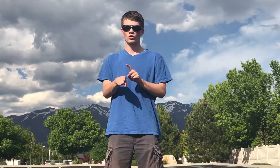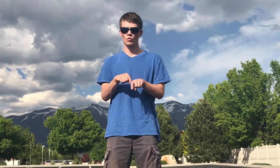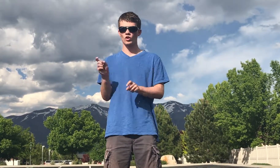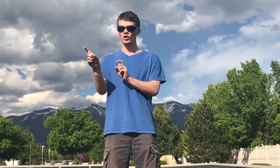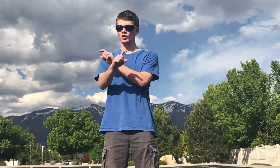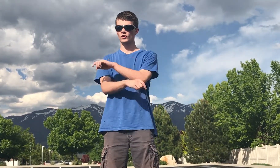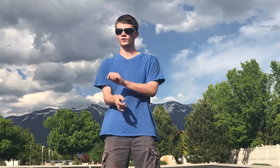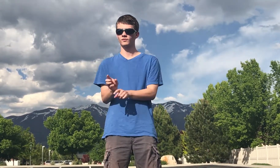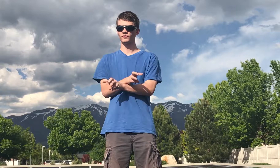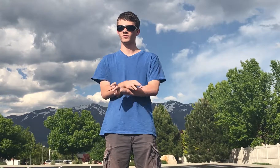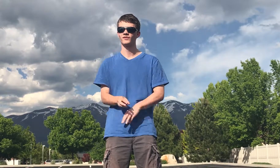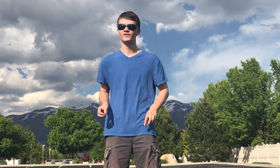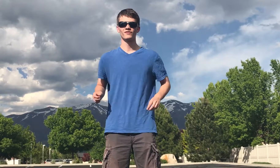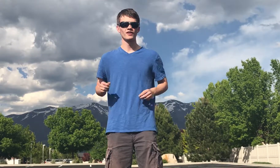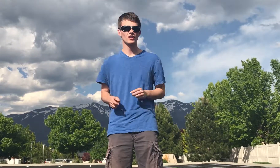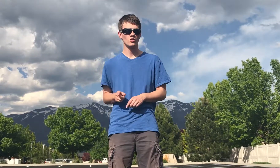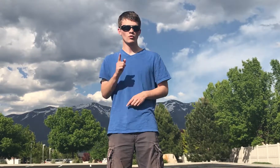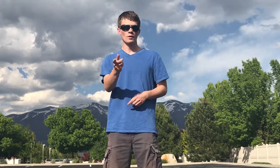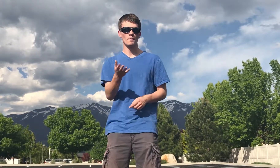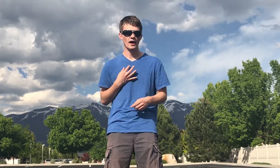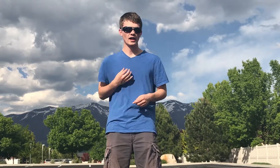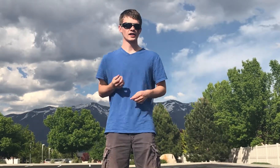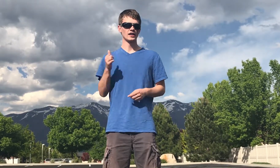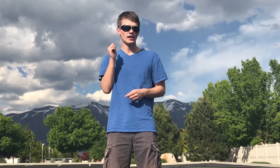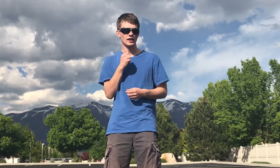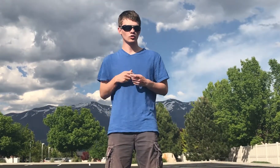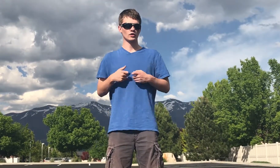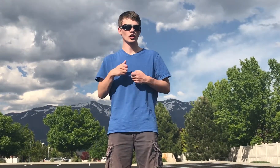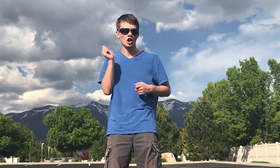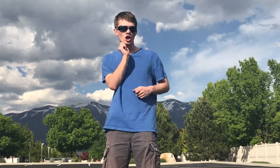world You are my electric girl